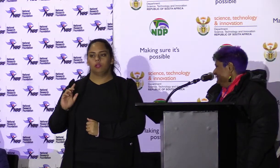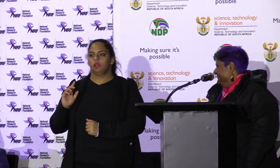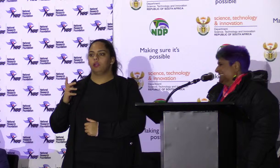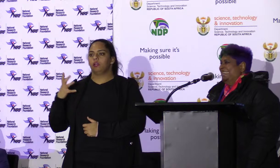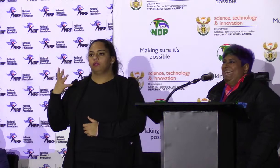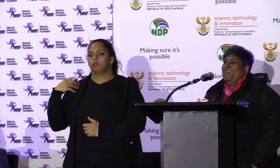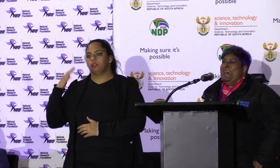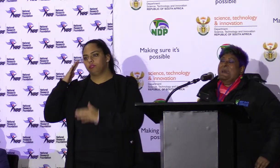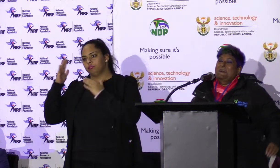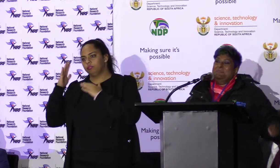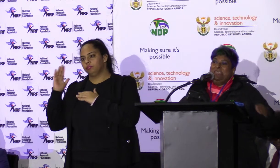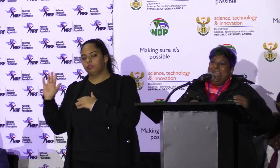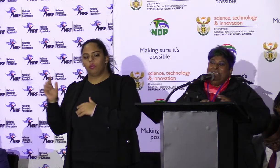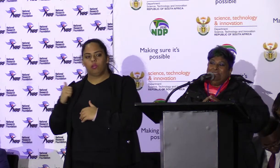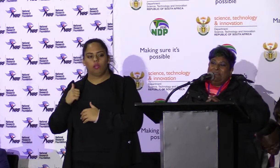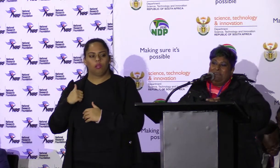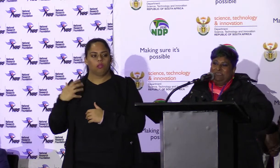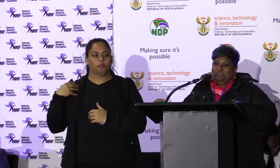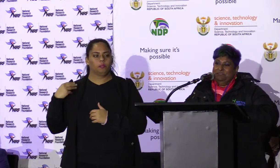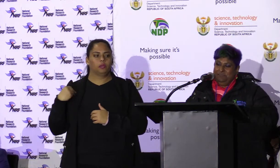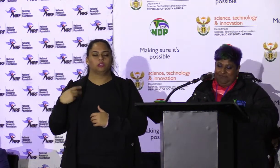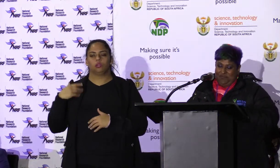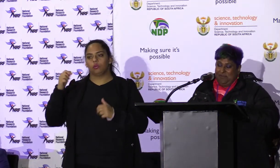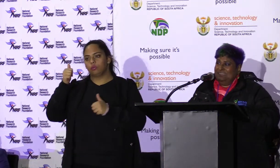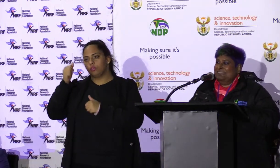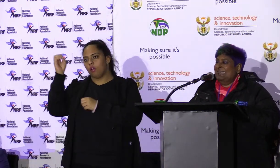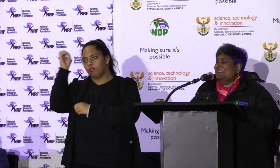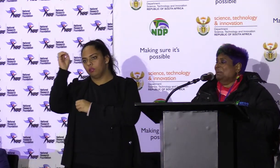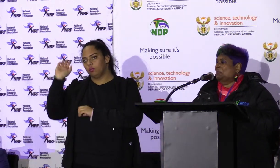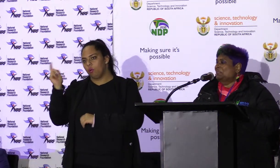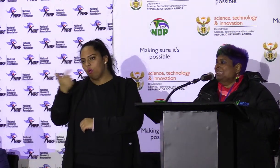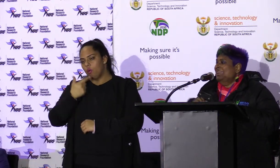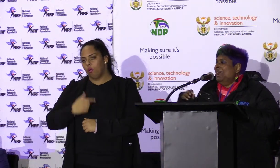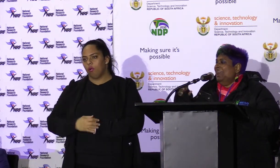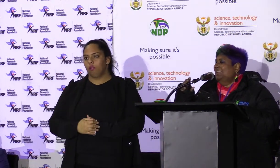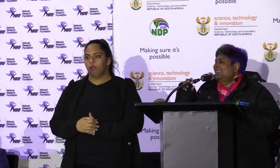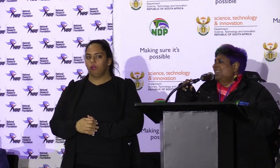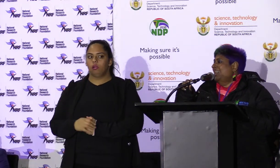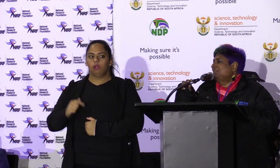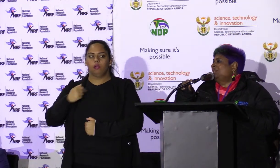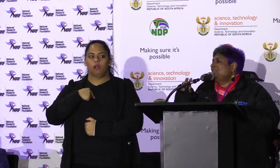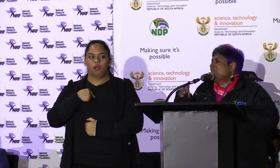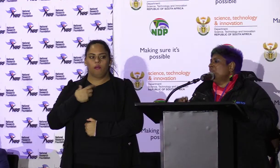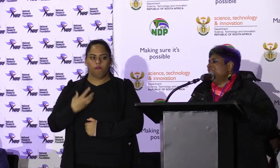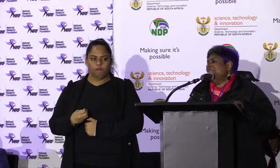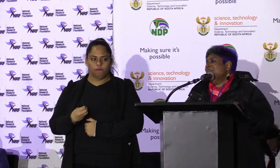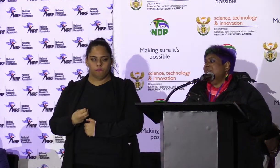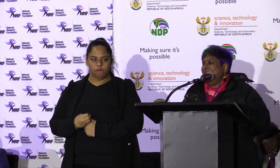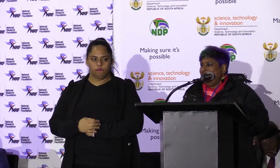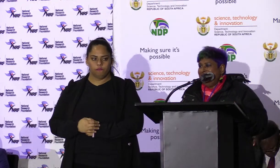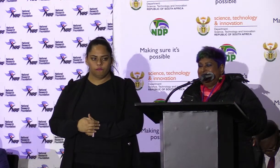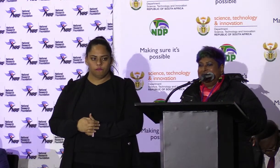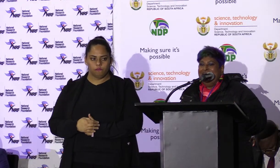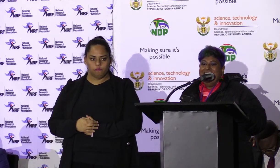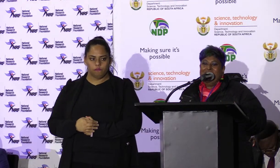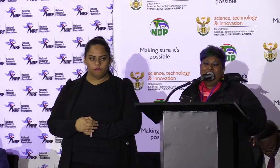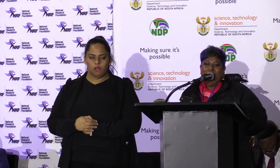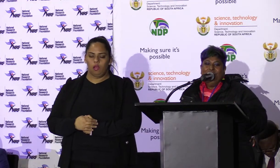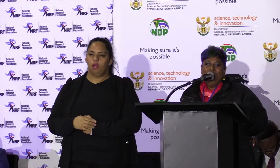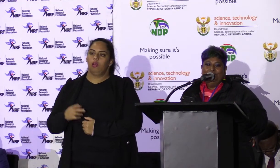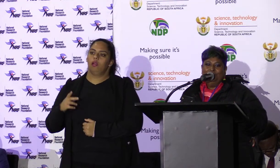protocol observed. And good afternoon, everyone. I have the enormous